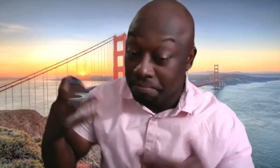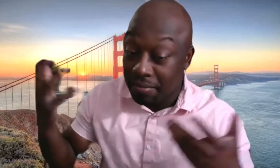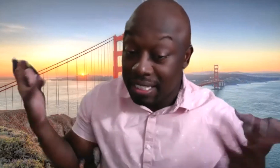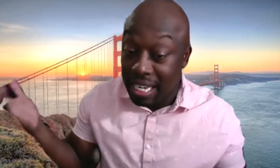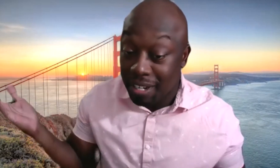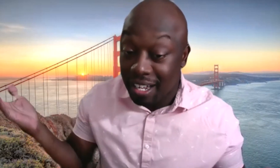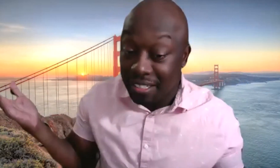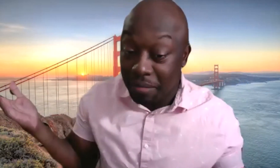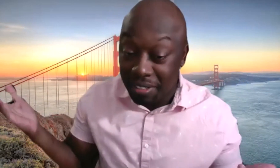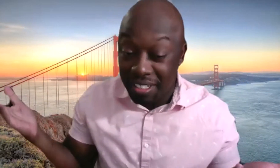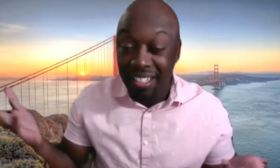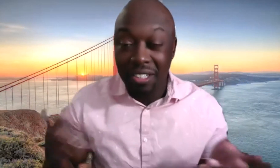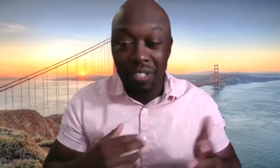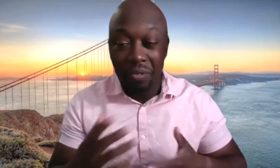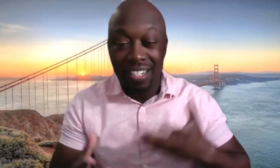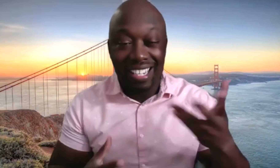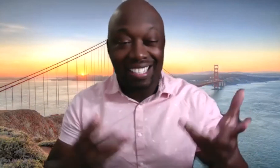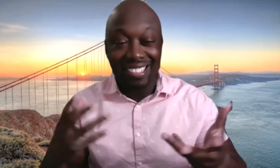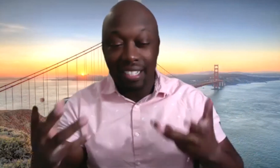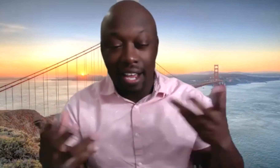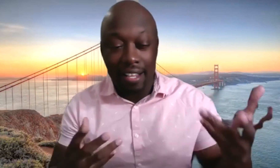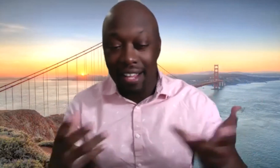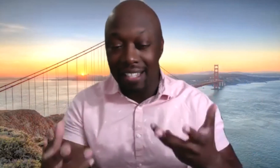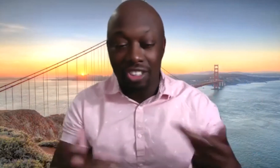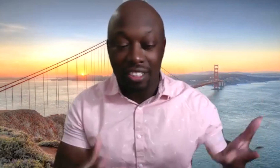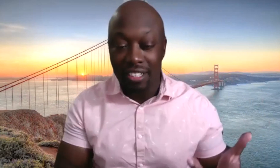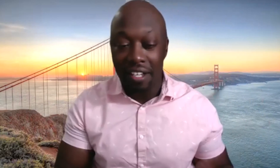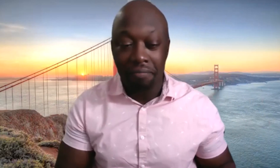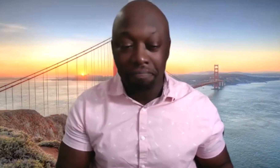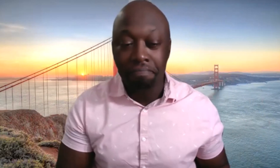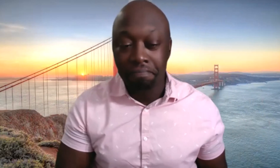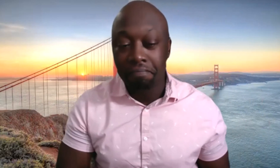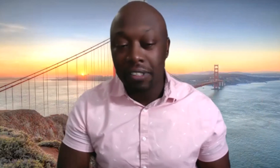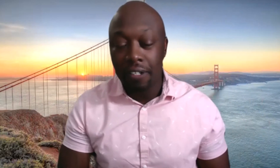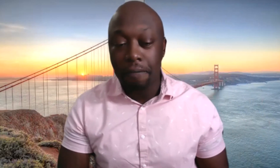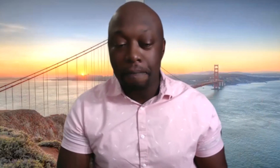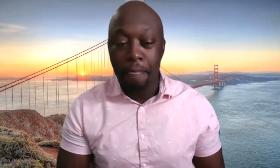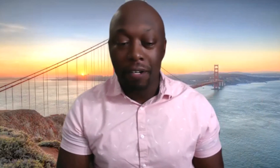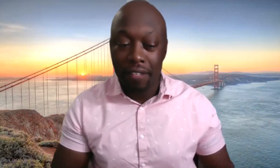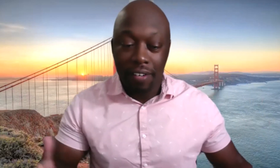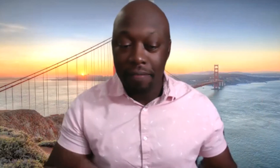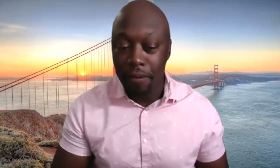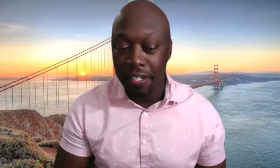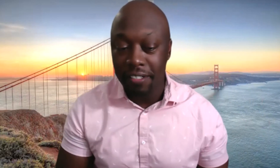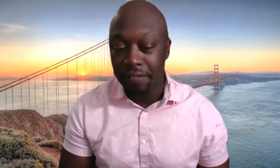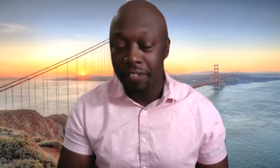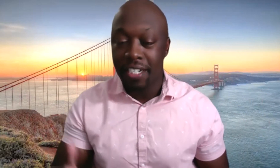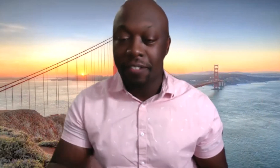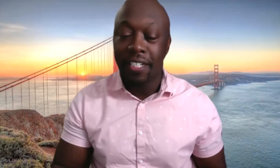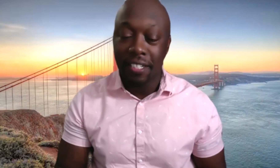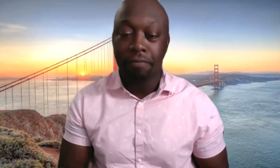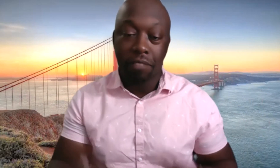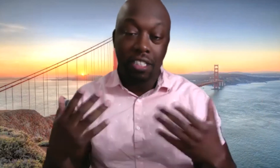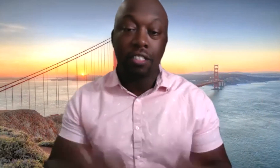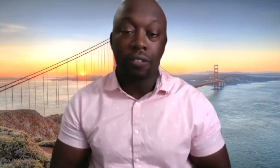MILK, same concept. So we don't want to add that just yet. So, but if they're ready for it, if you're already